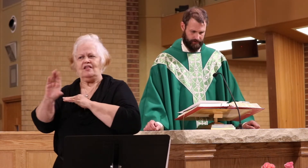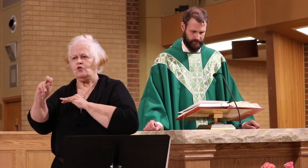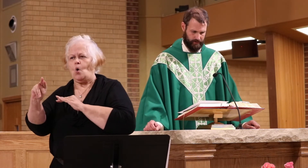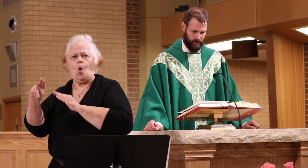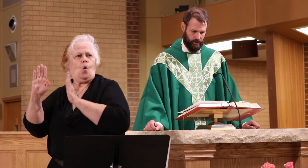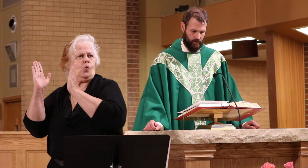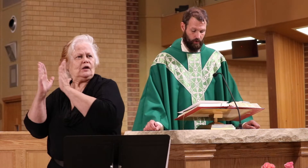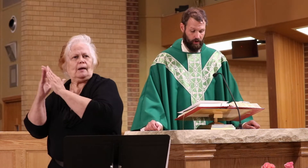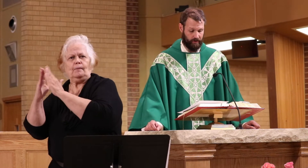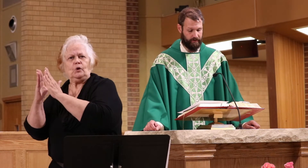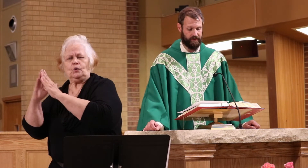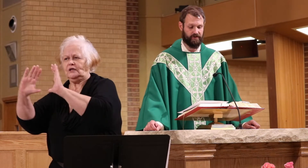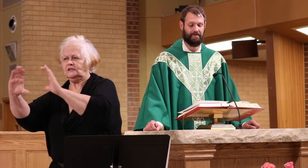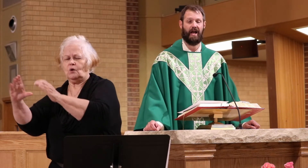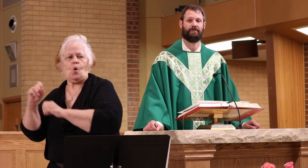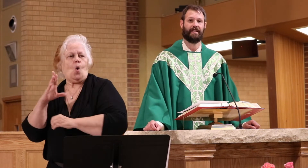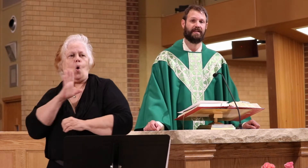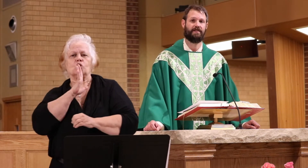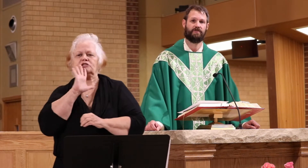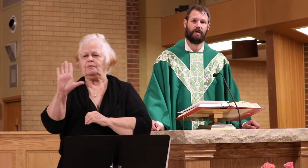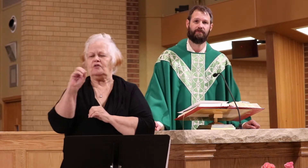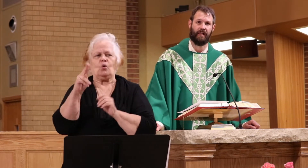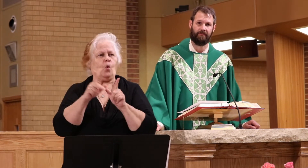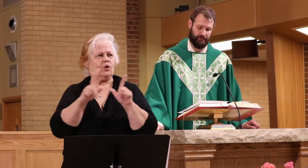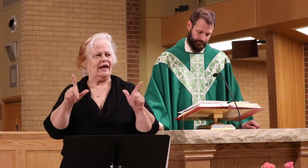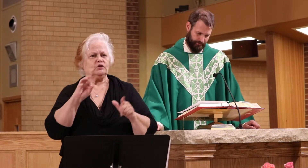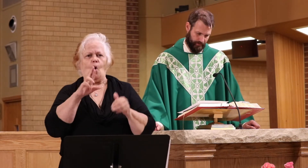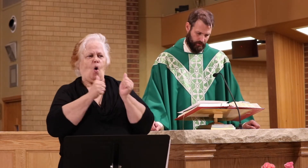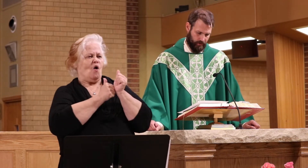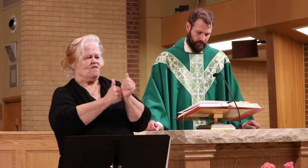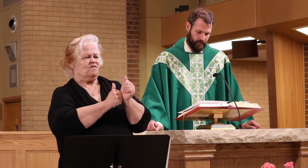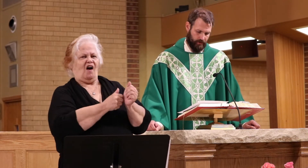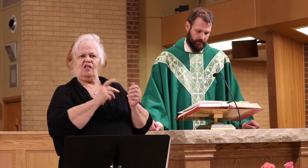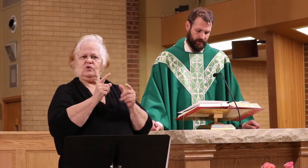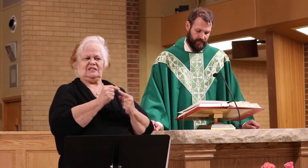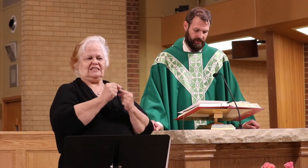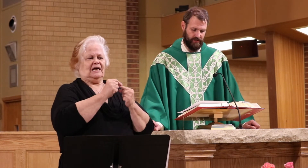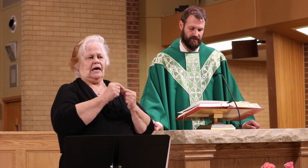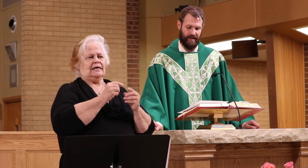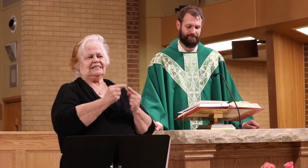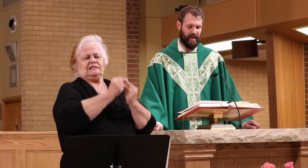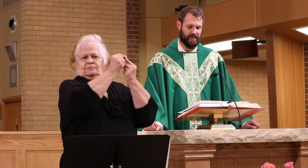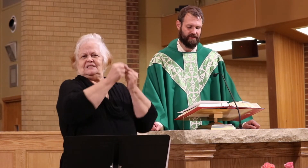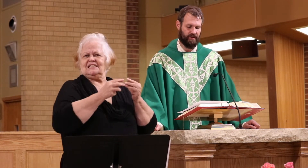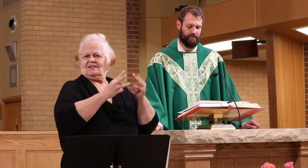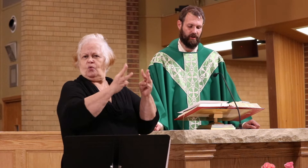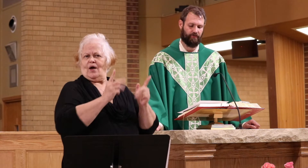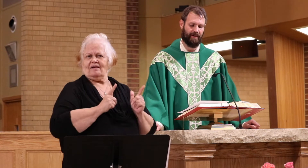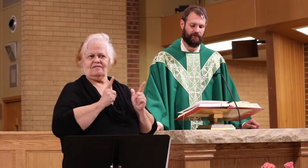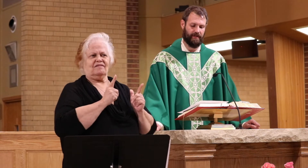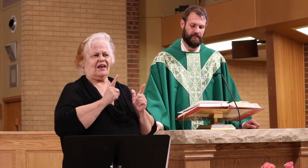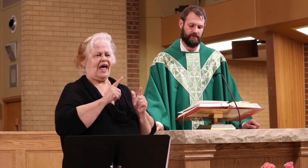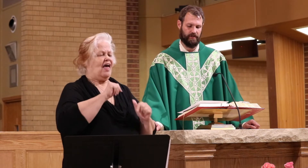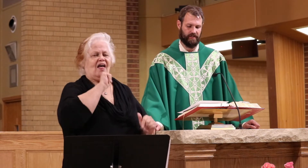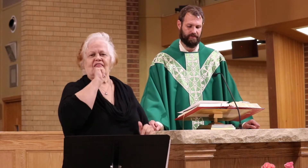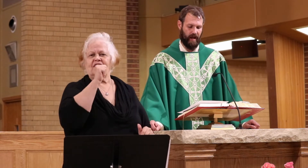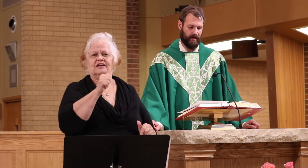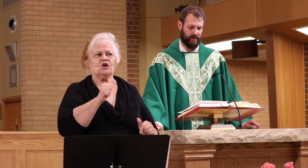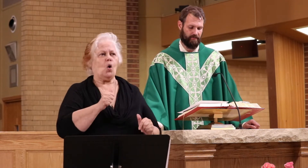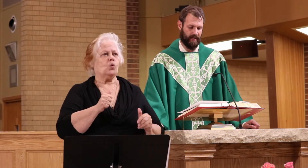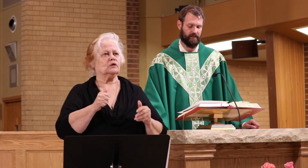dialect or follow some outlandish way of life. Their teaching is not based upon